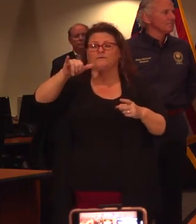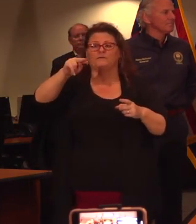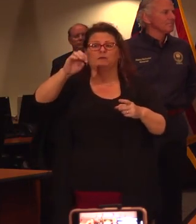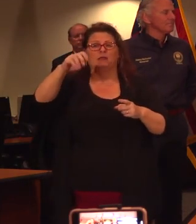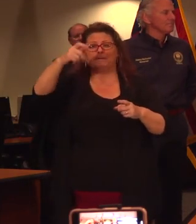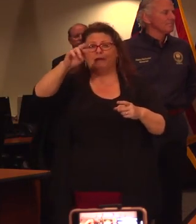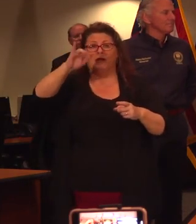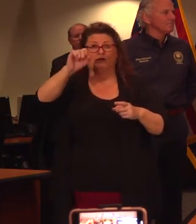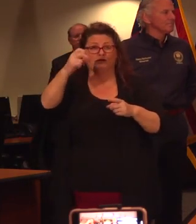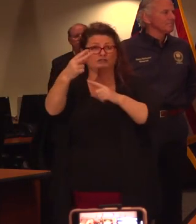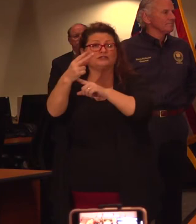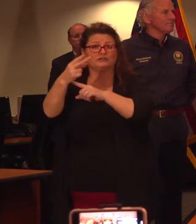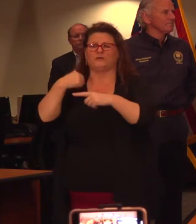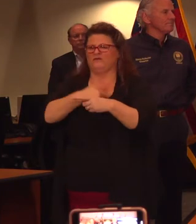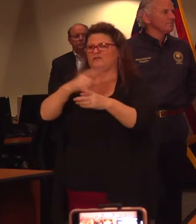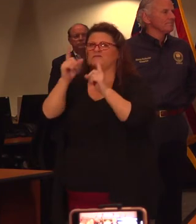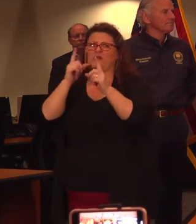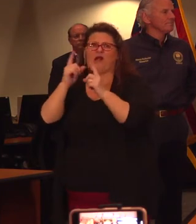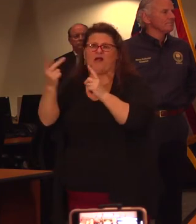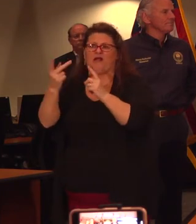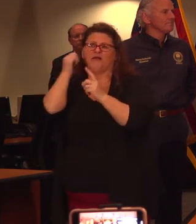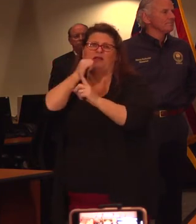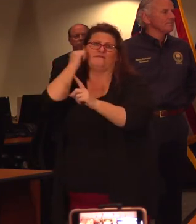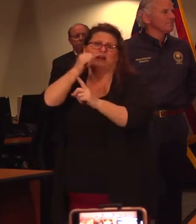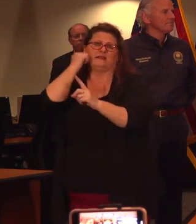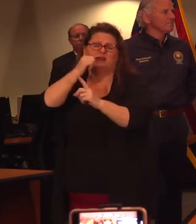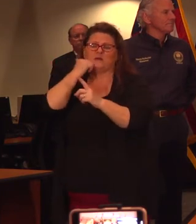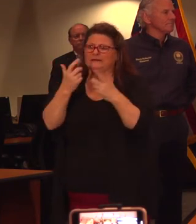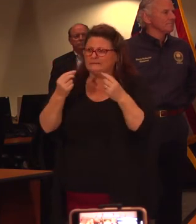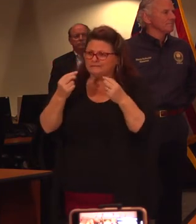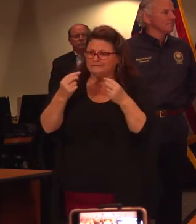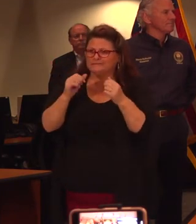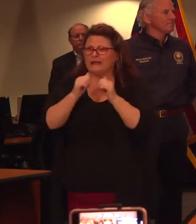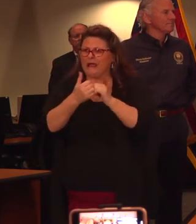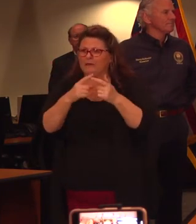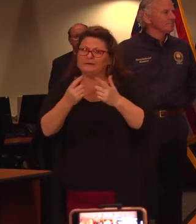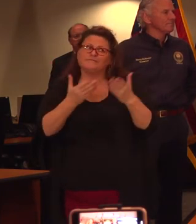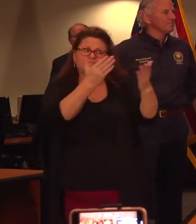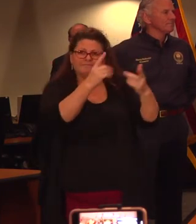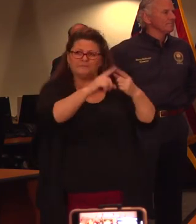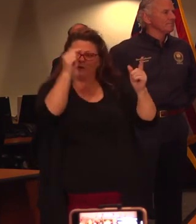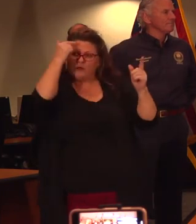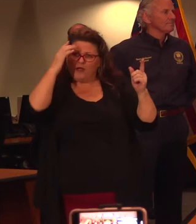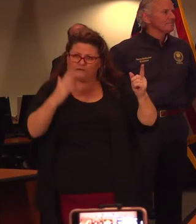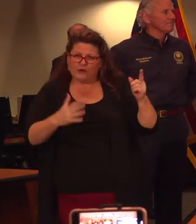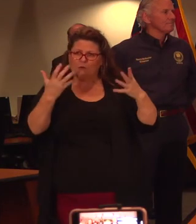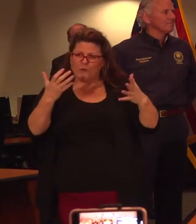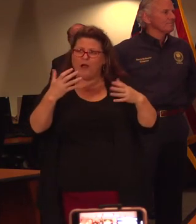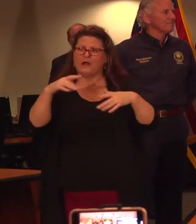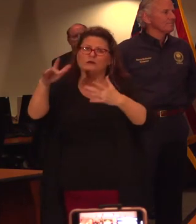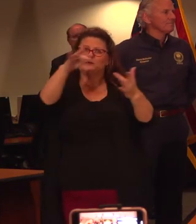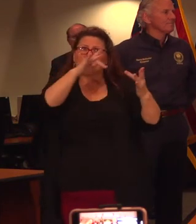phone daily for weeks talking about how we will unfold a recommendation to the governor as to how we bring back our tourism